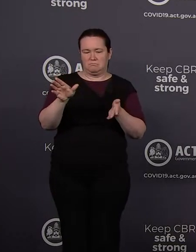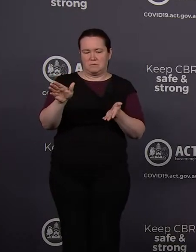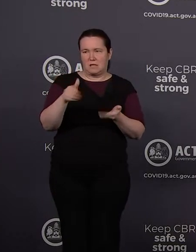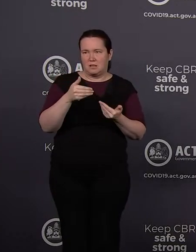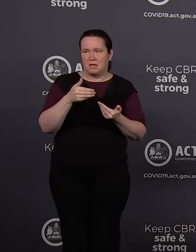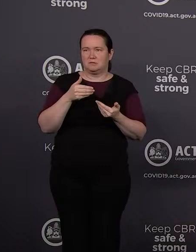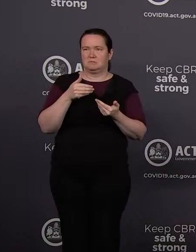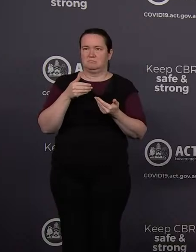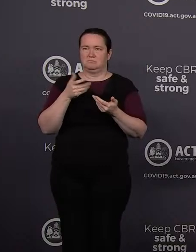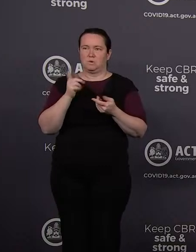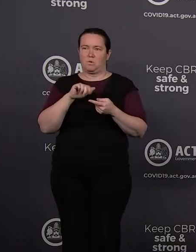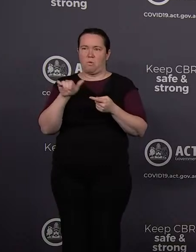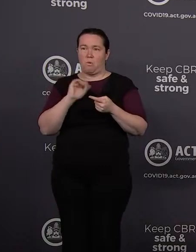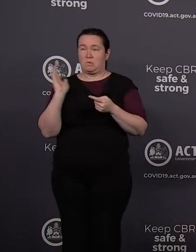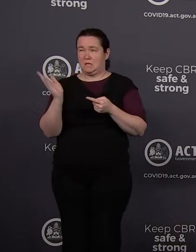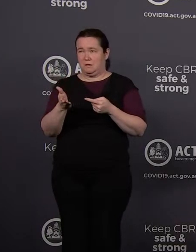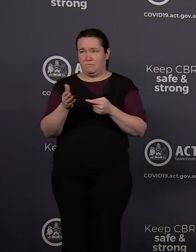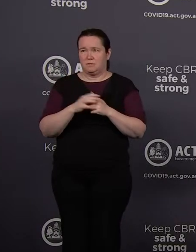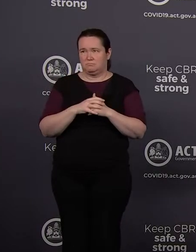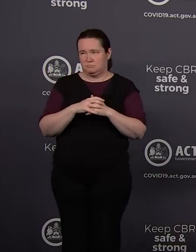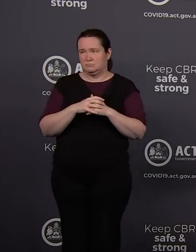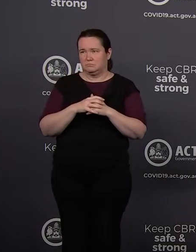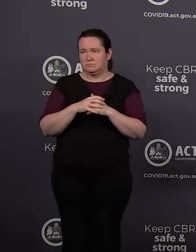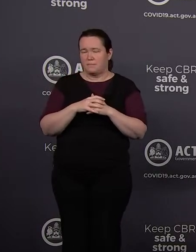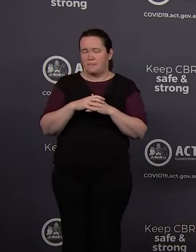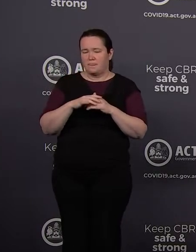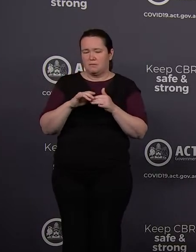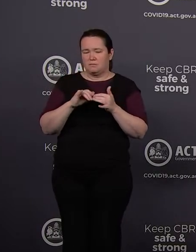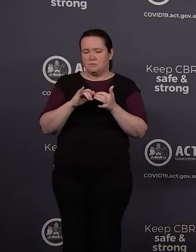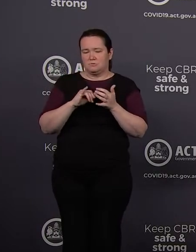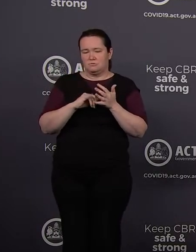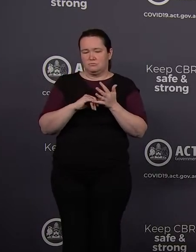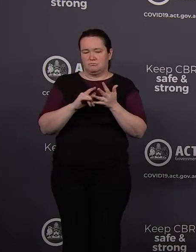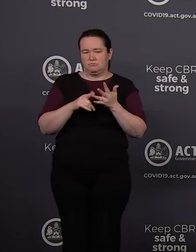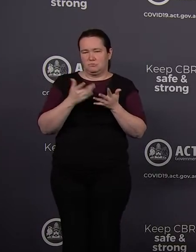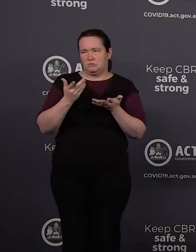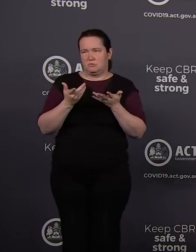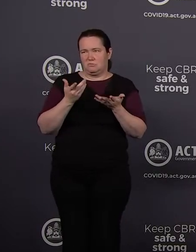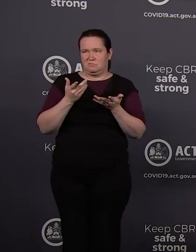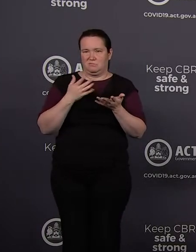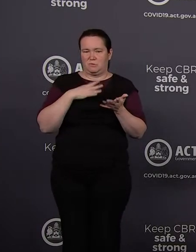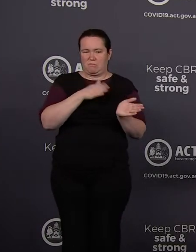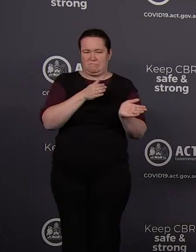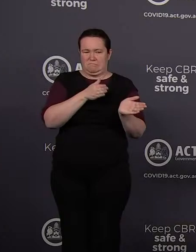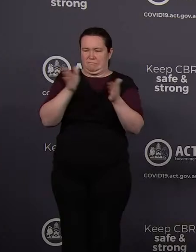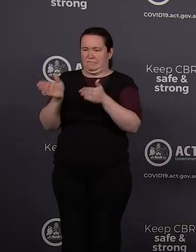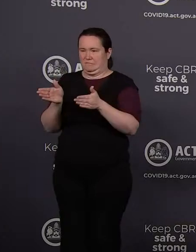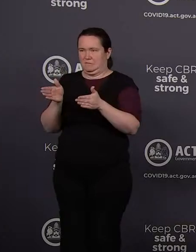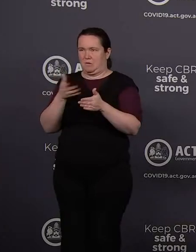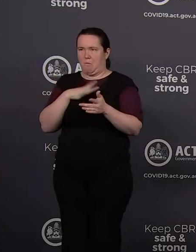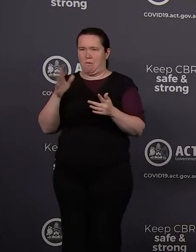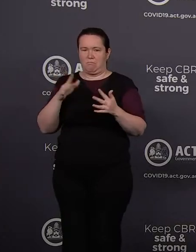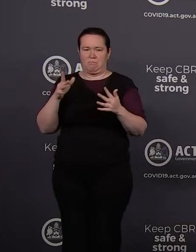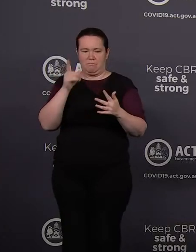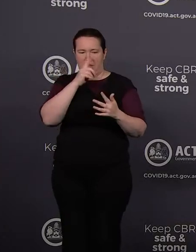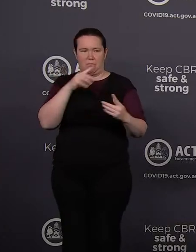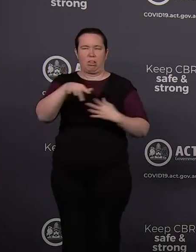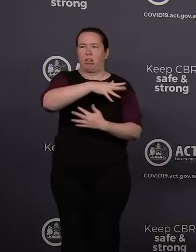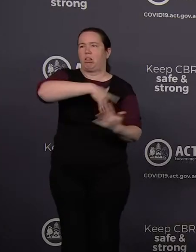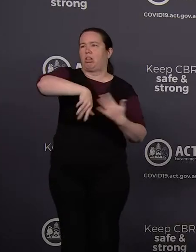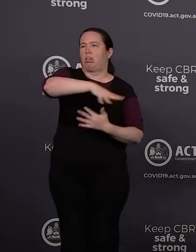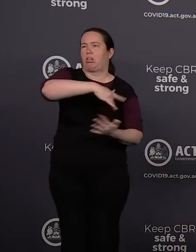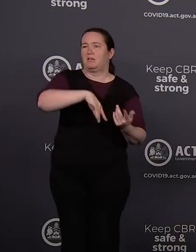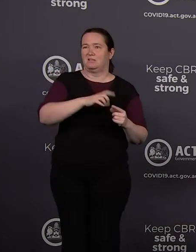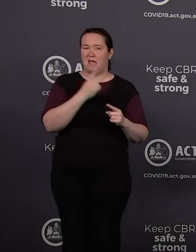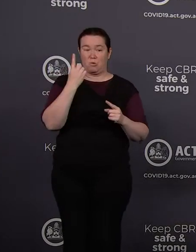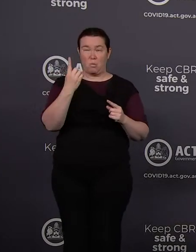to contactless click and collect and delivery arrangements rather than having, I think in one instance in